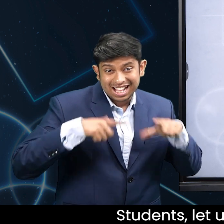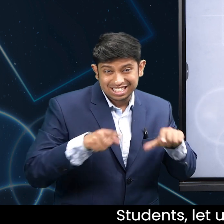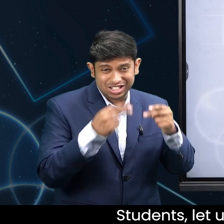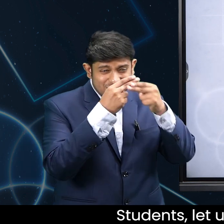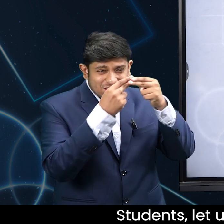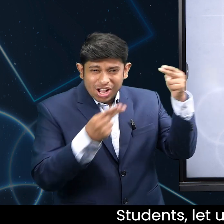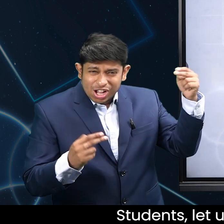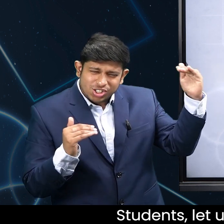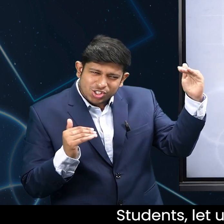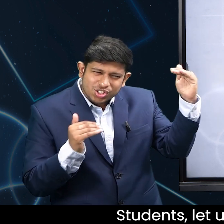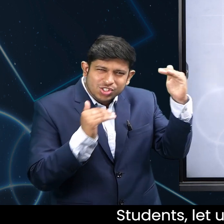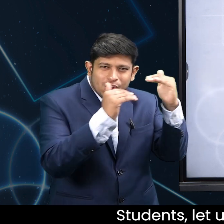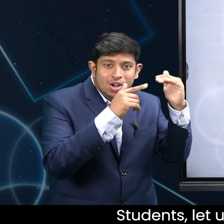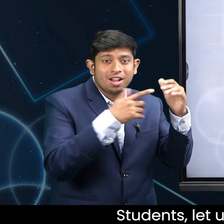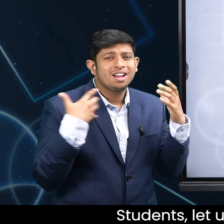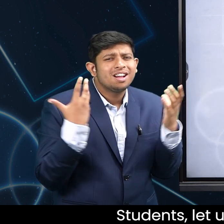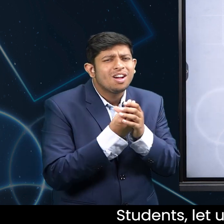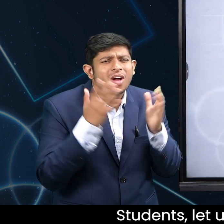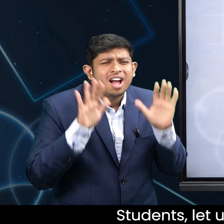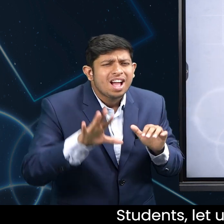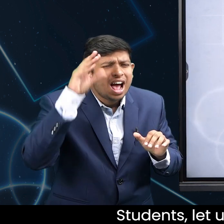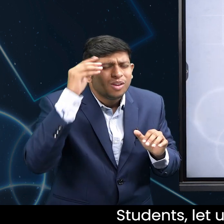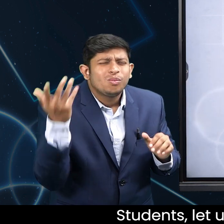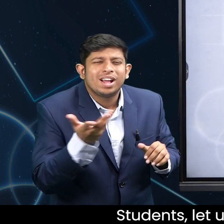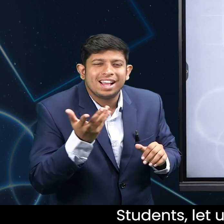Students, let us summarize what we have learned.